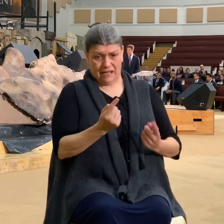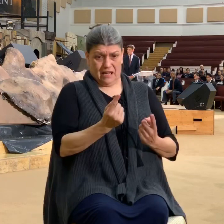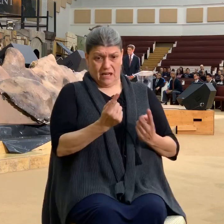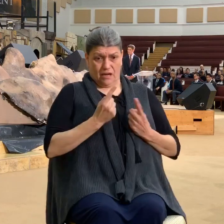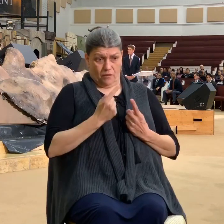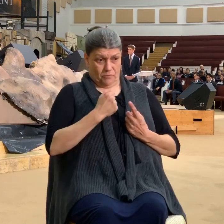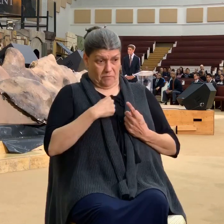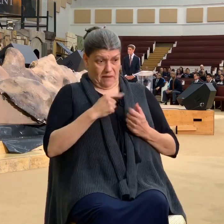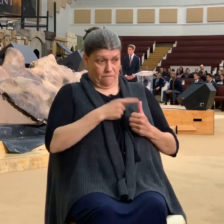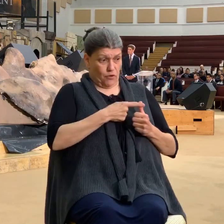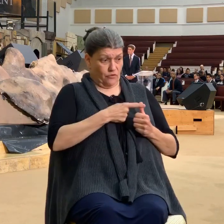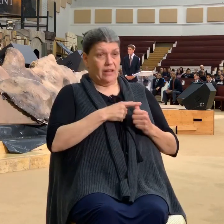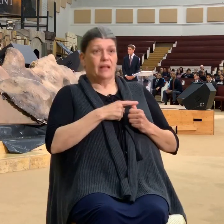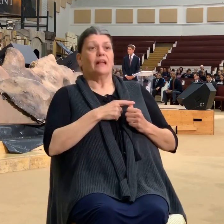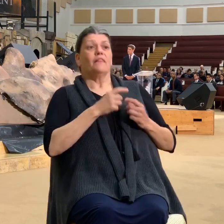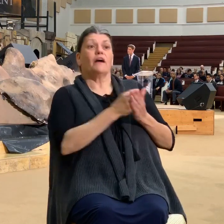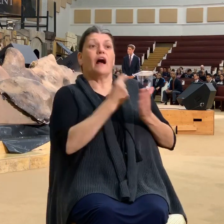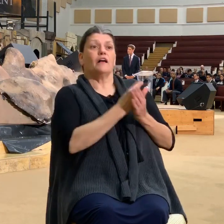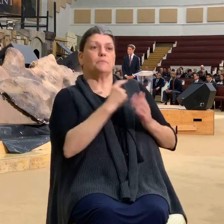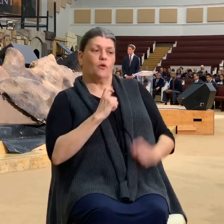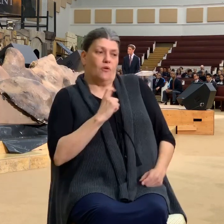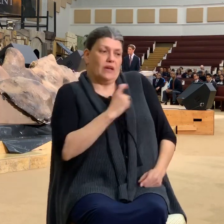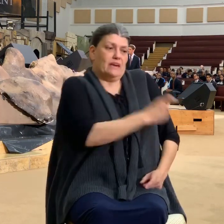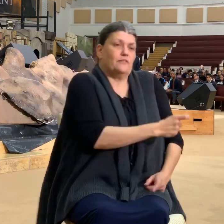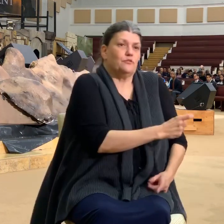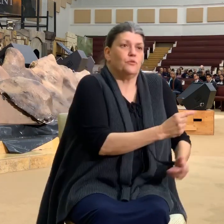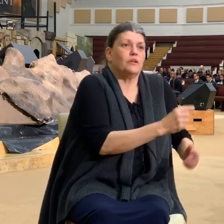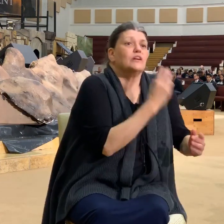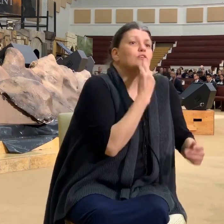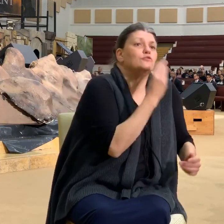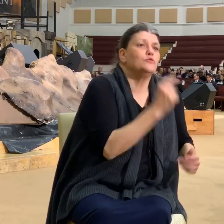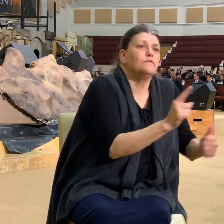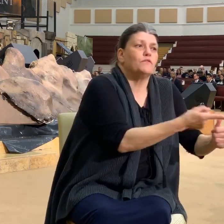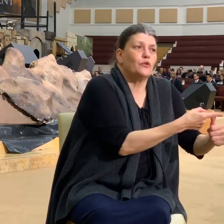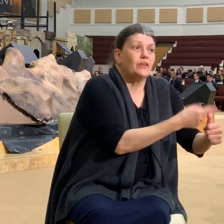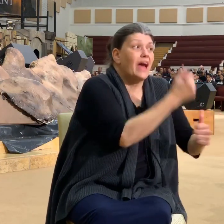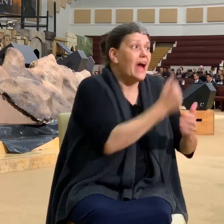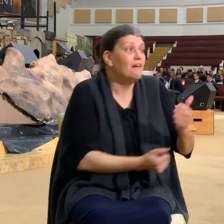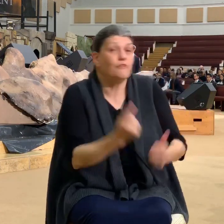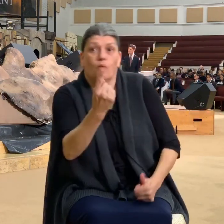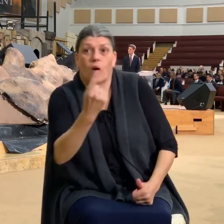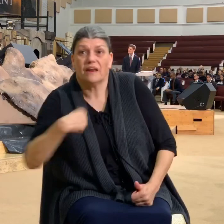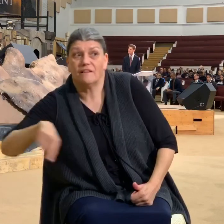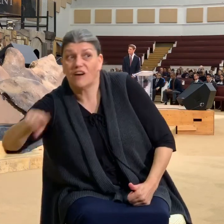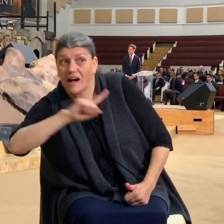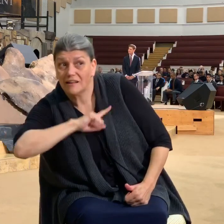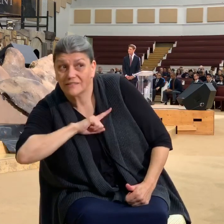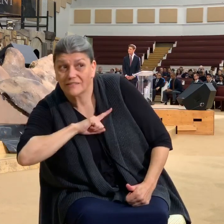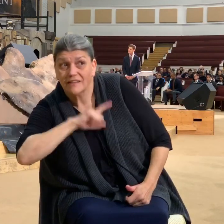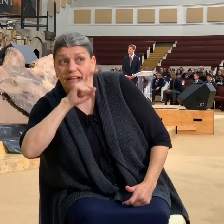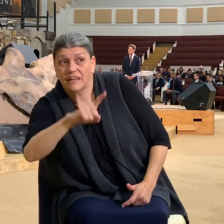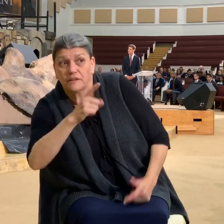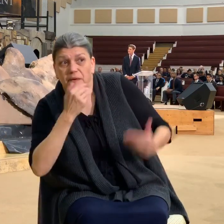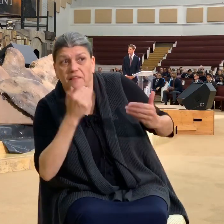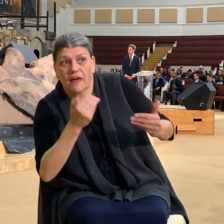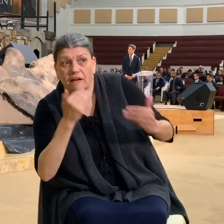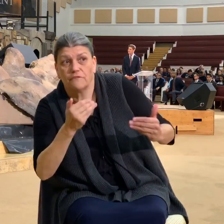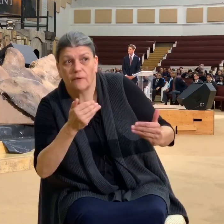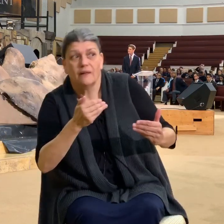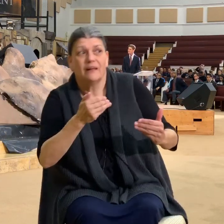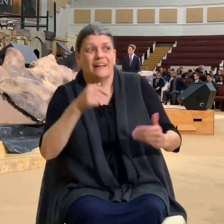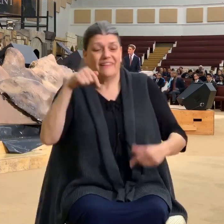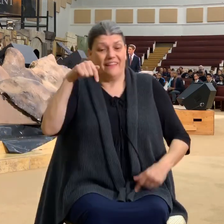the Jews. So every stinking one of us need to be grateful that this